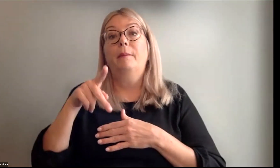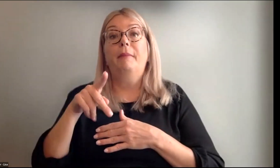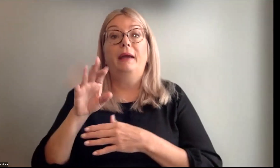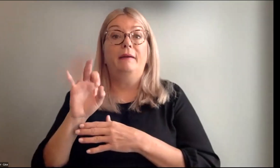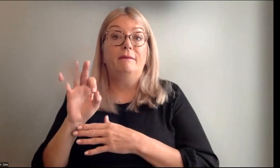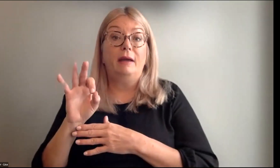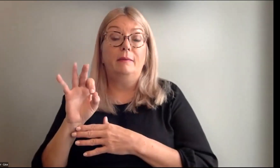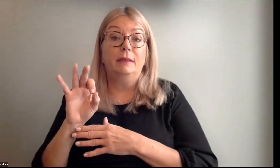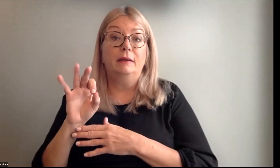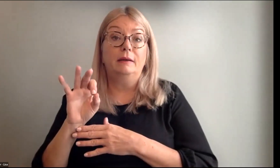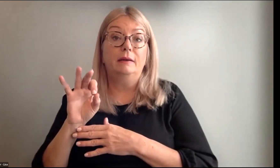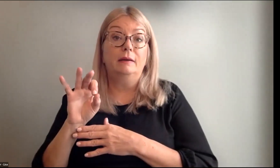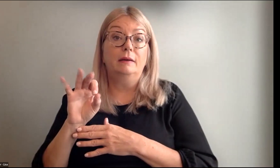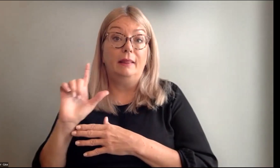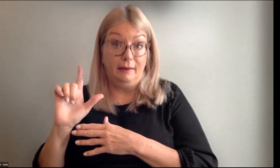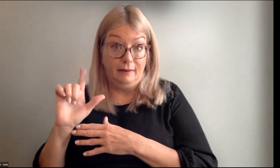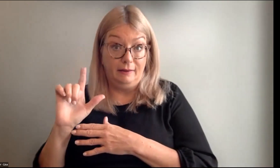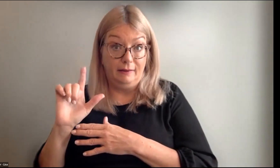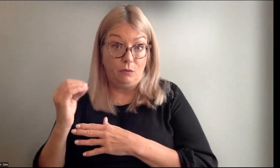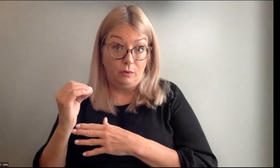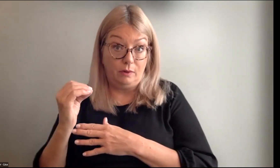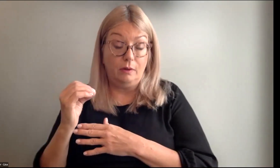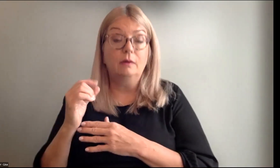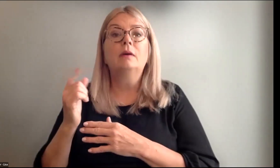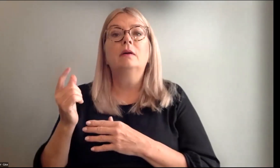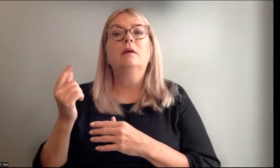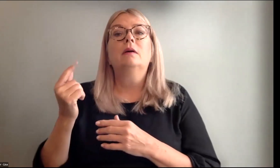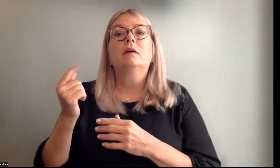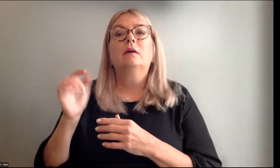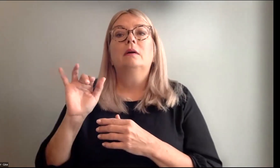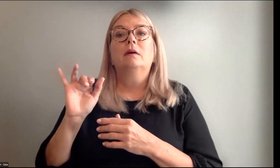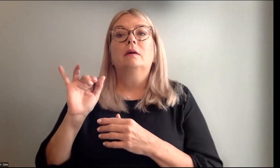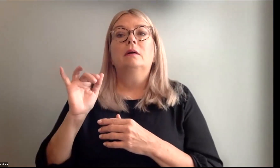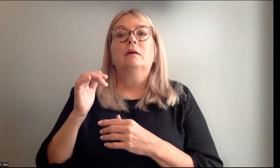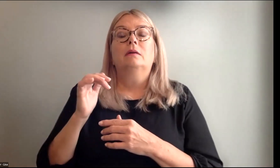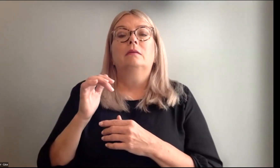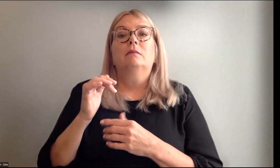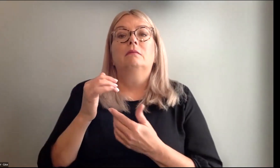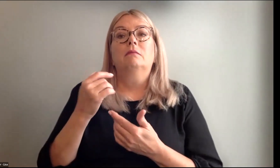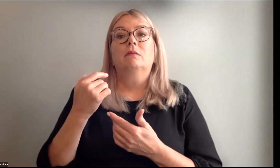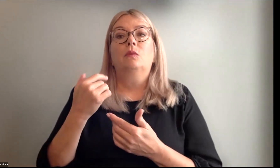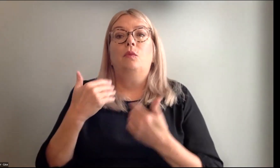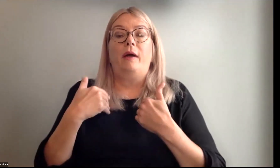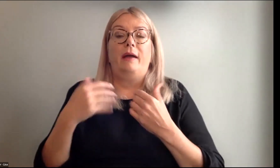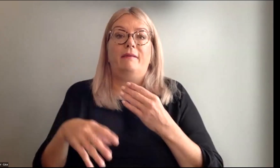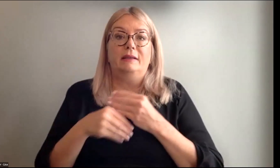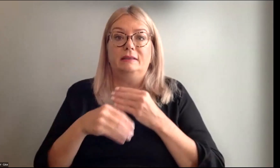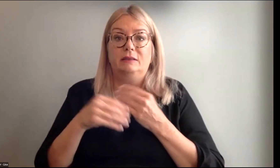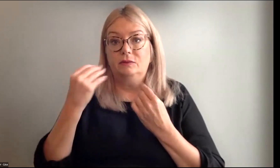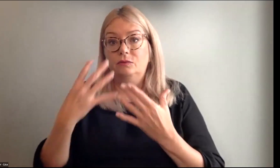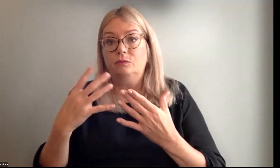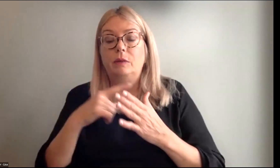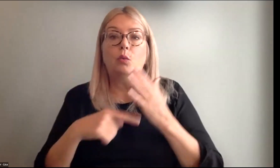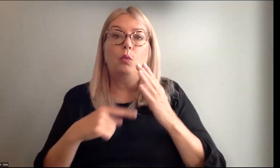have additional dimensions to what represents equity and good